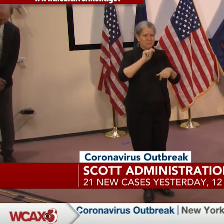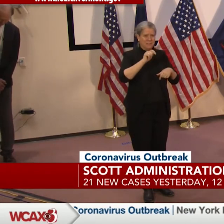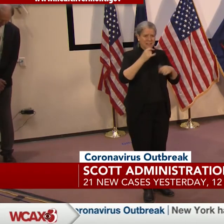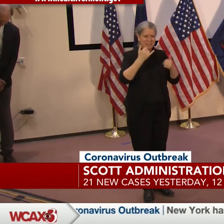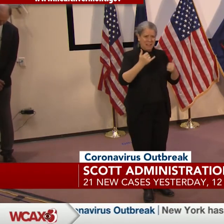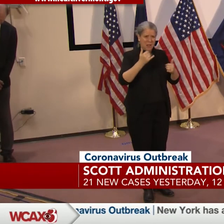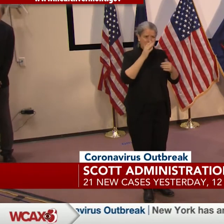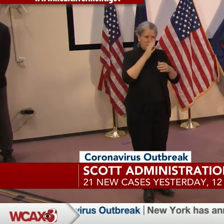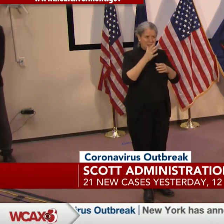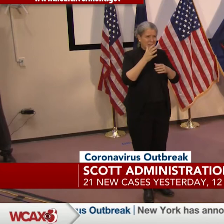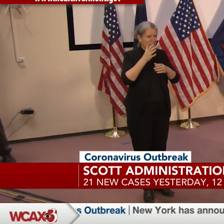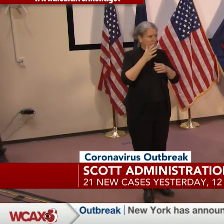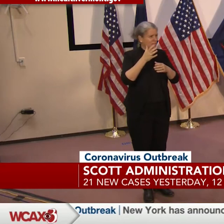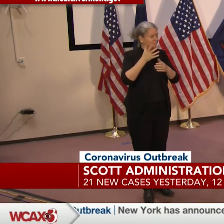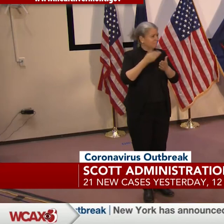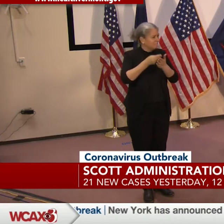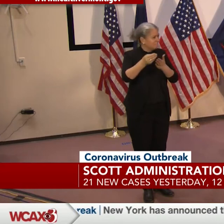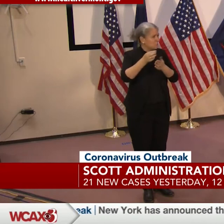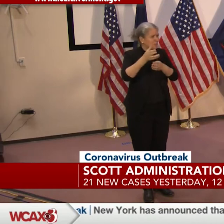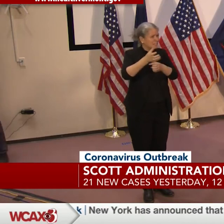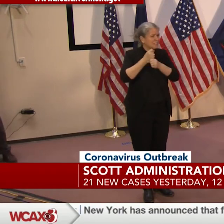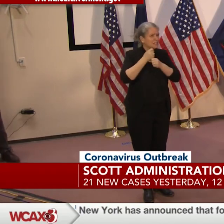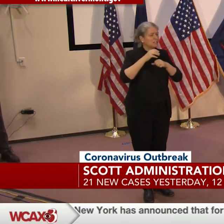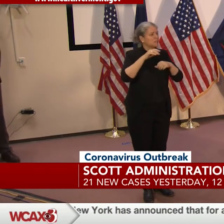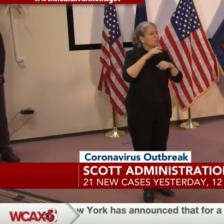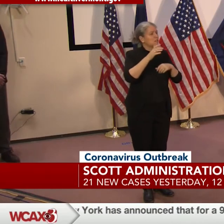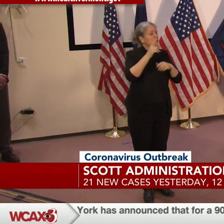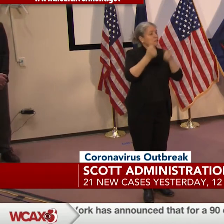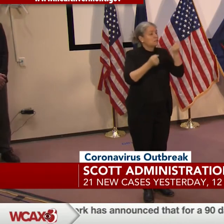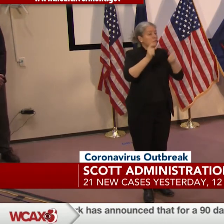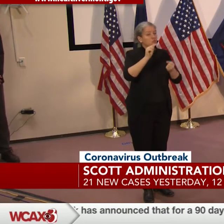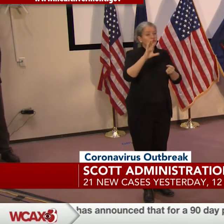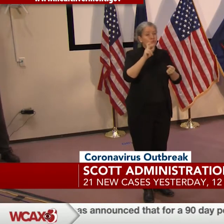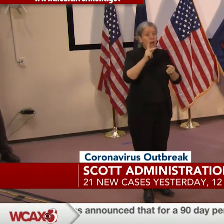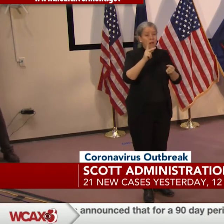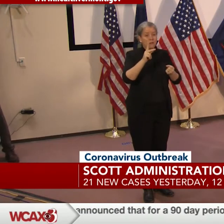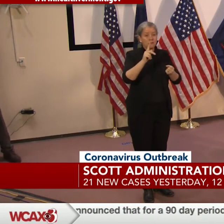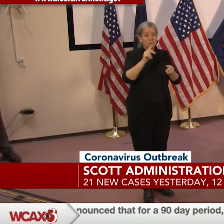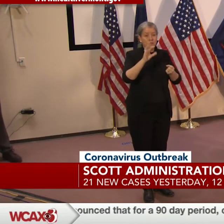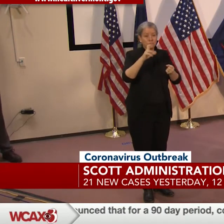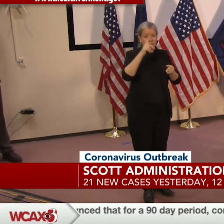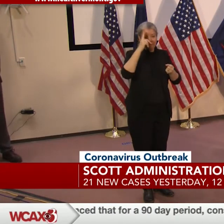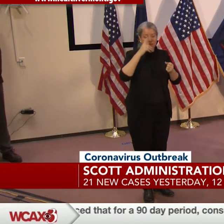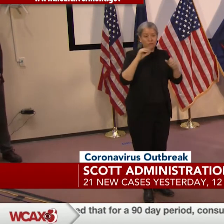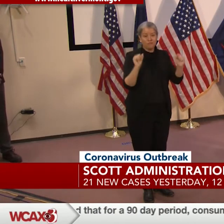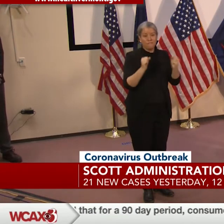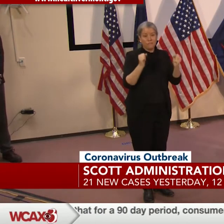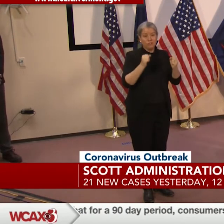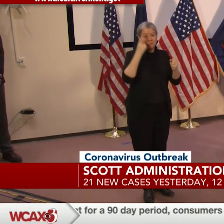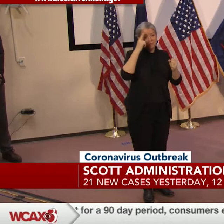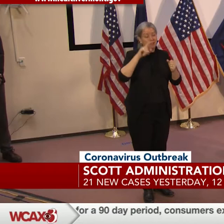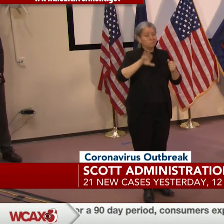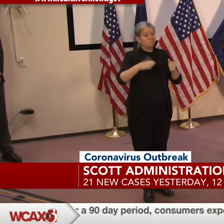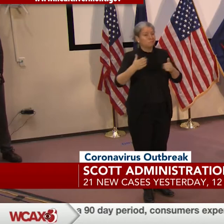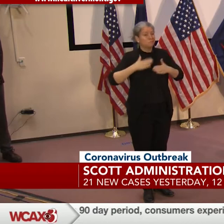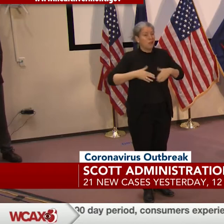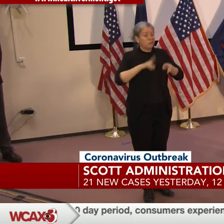acquiring refrigerated trucks. Other states have done this for bodies related to the